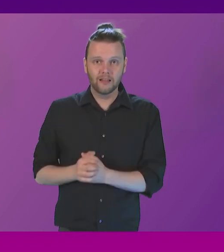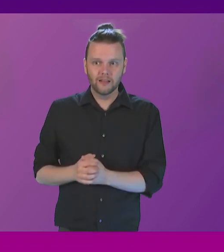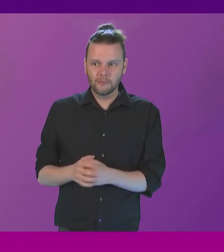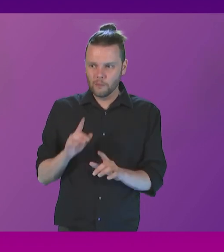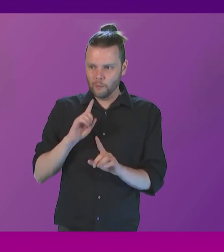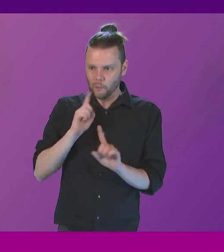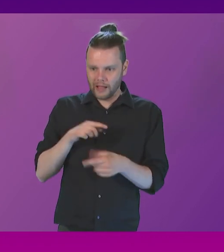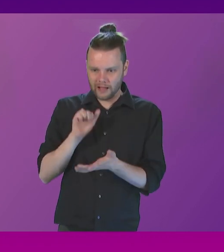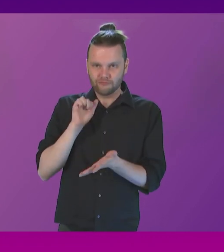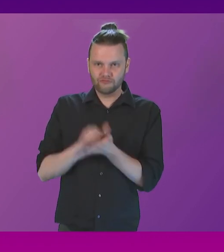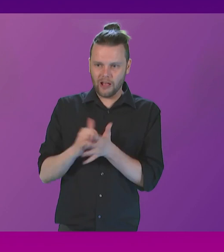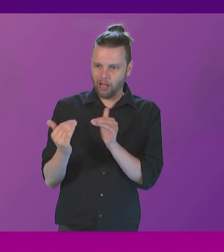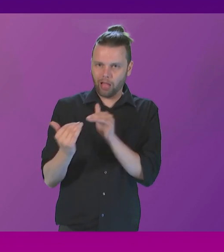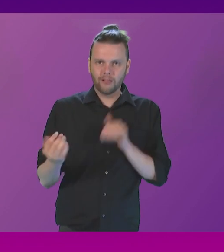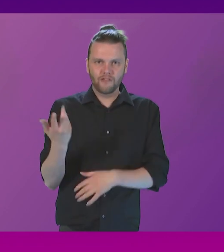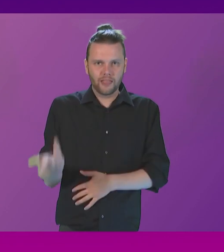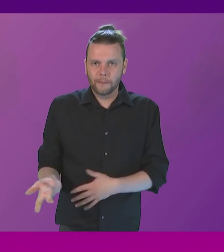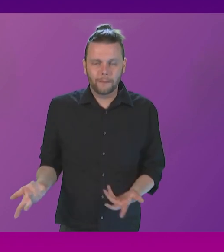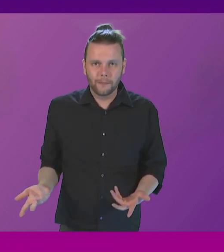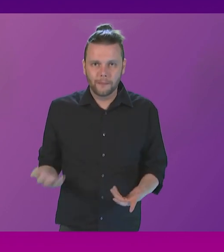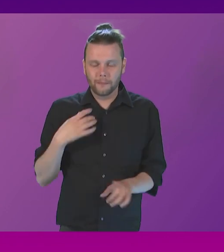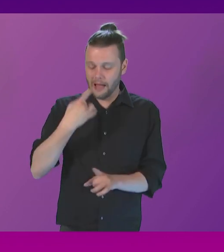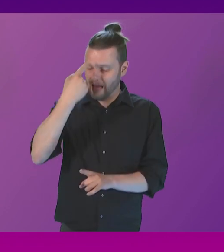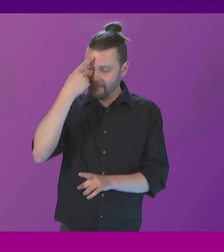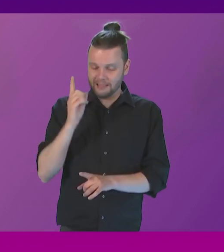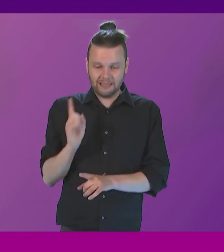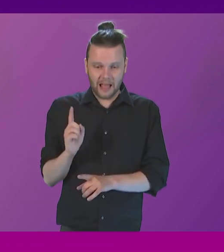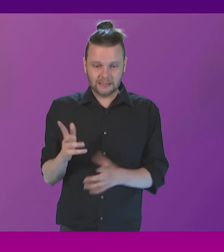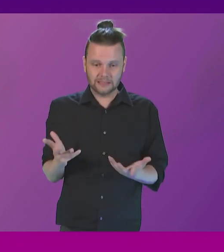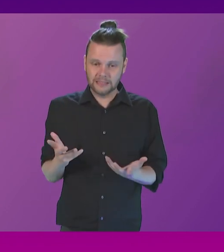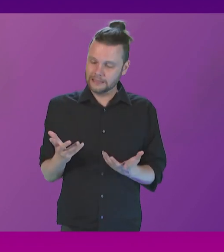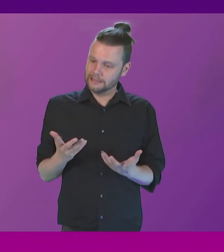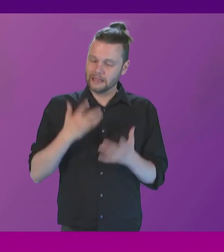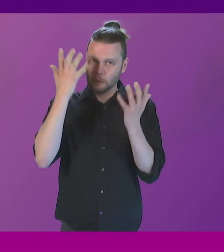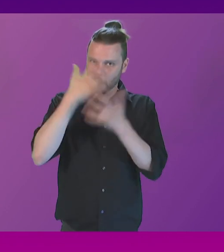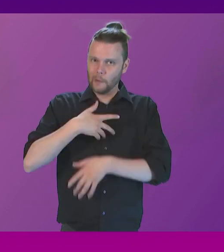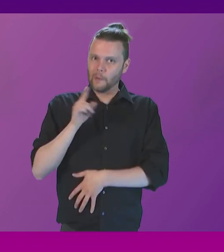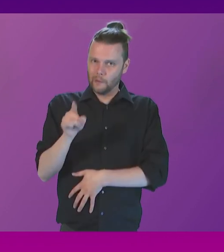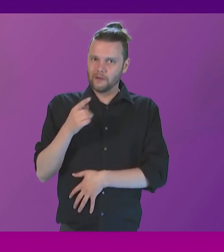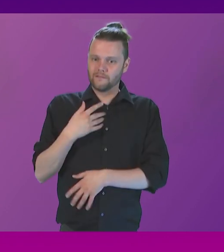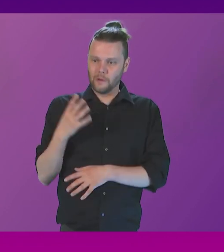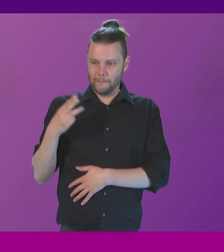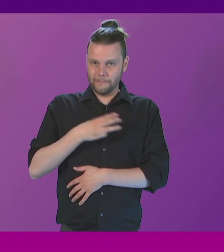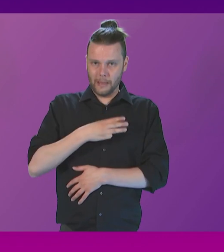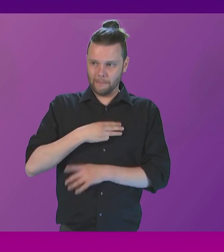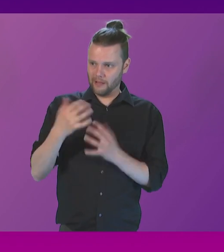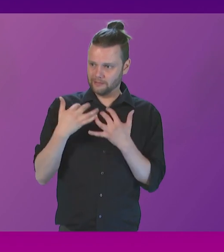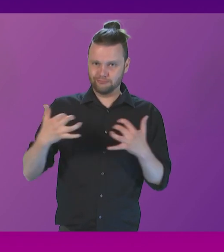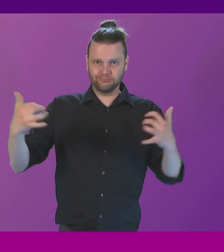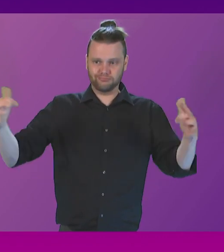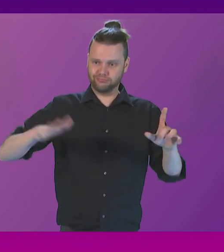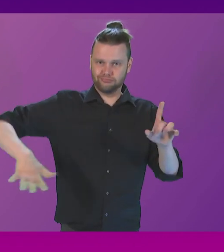it right for them. And I think that should, you know, that should concern members right across the chamber.